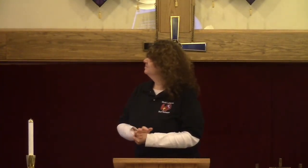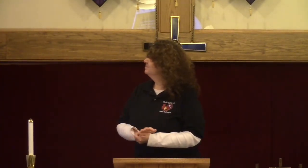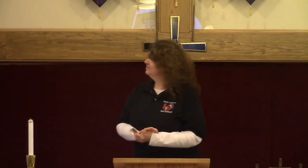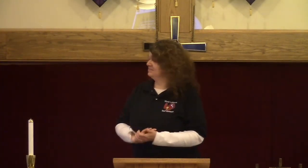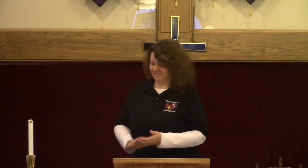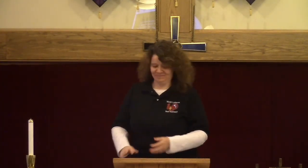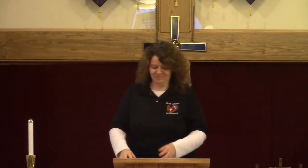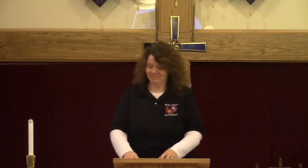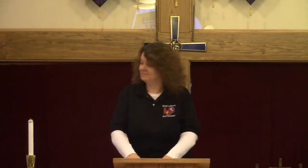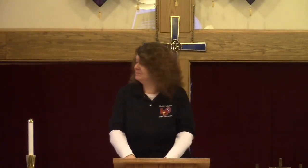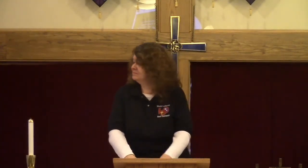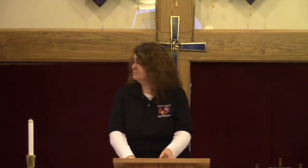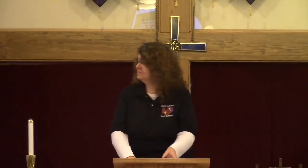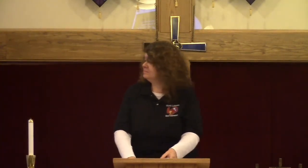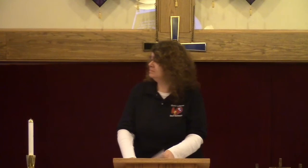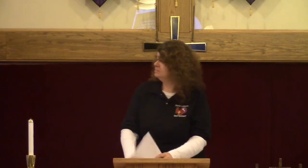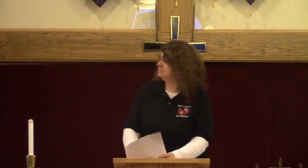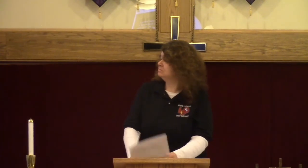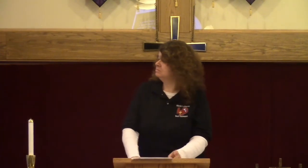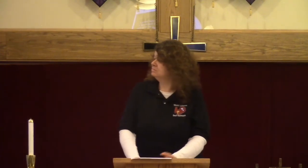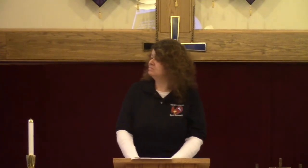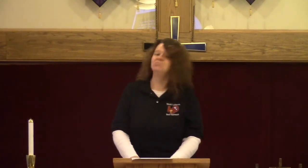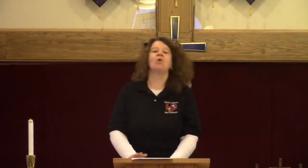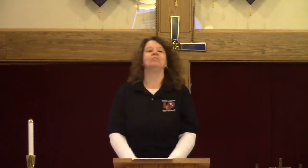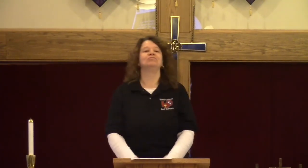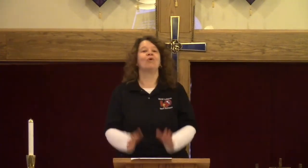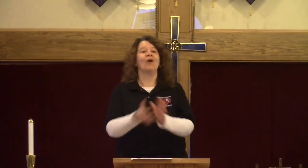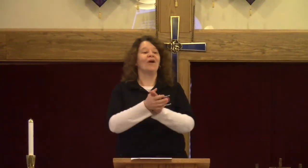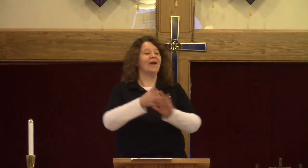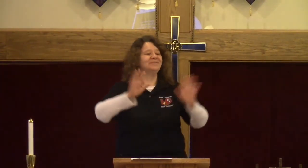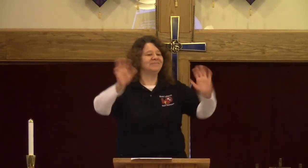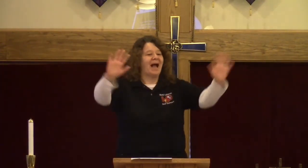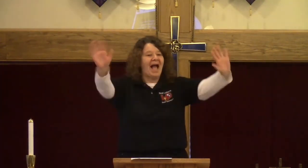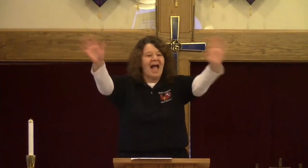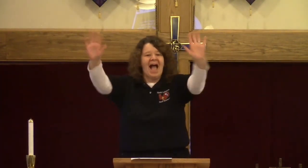I will follow you. So I will follow you.